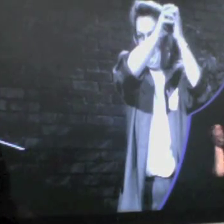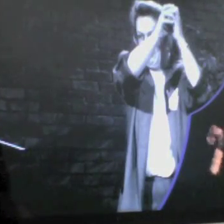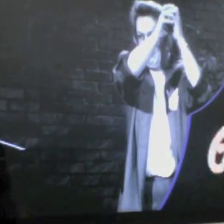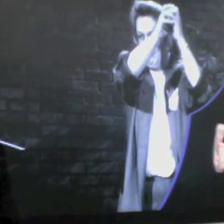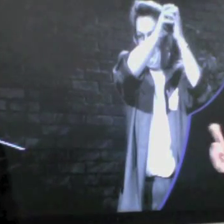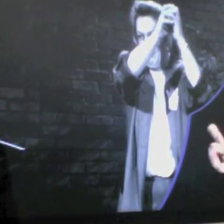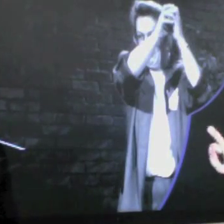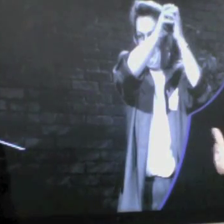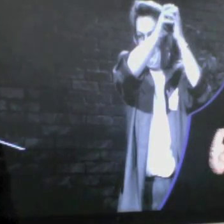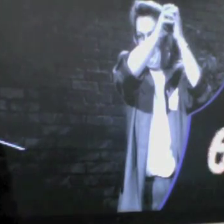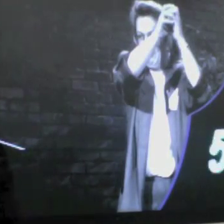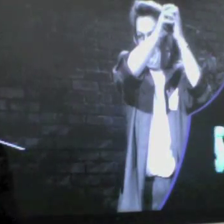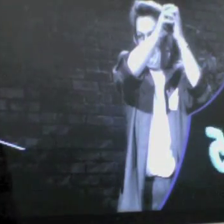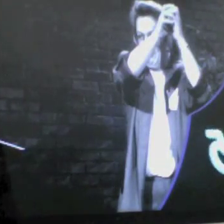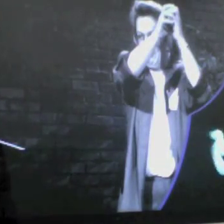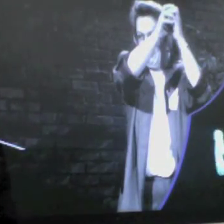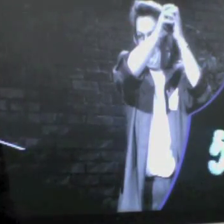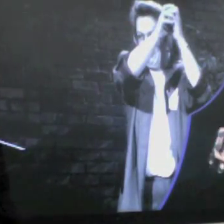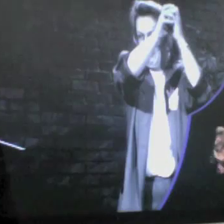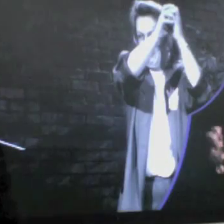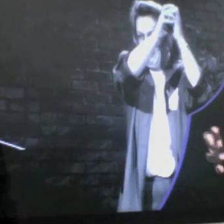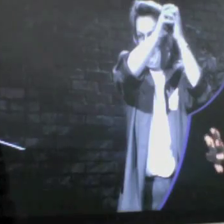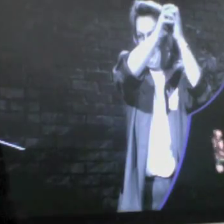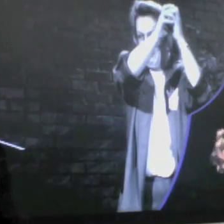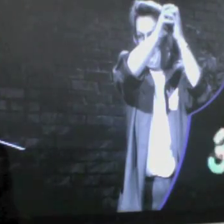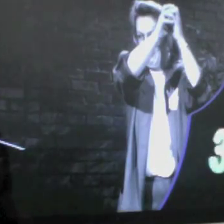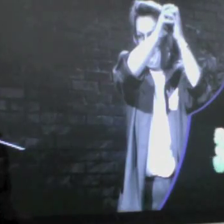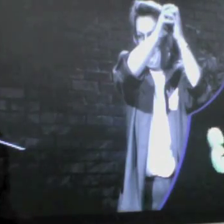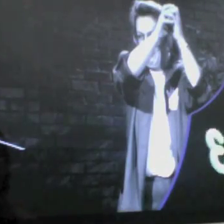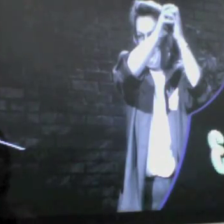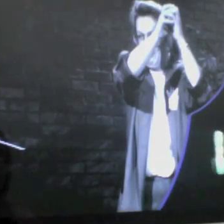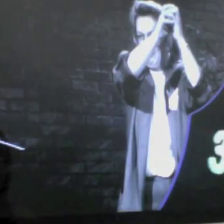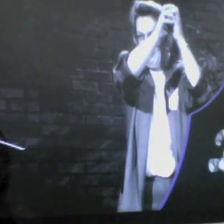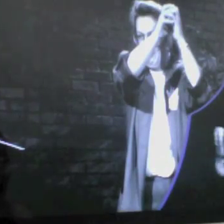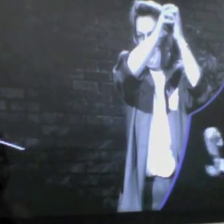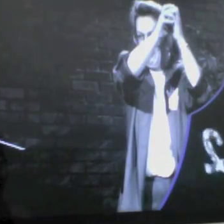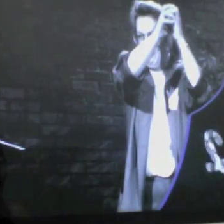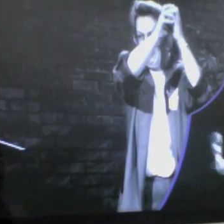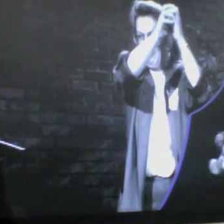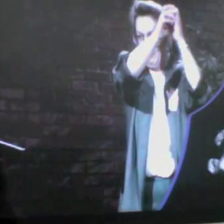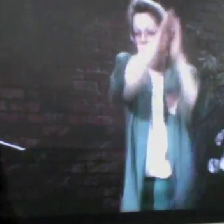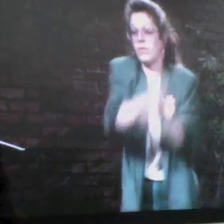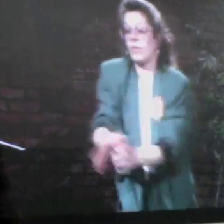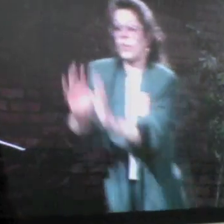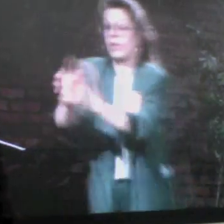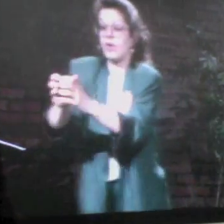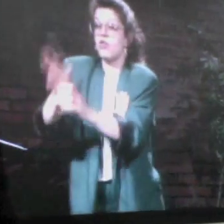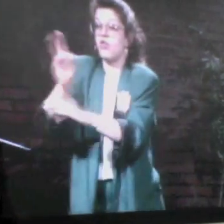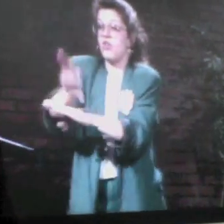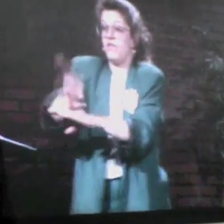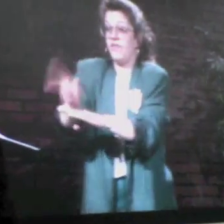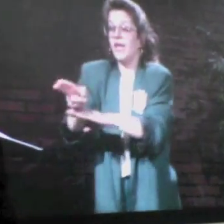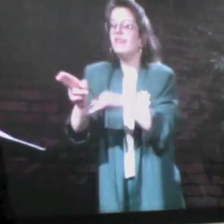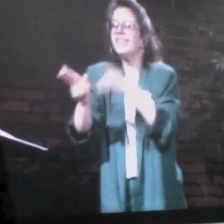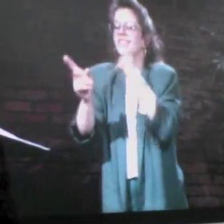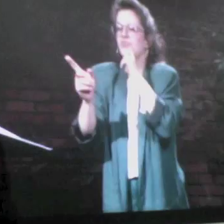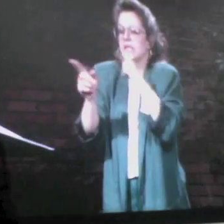a lot. It could be disease, it could be ear infections, it could be hereditary, and there are some unknown cases of deafness too.